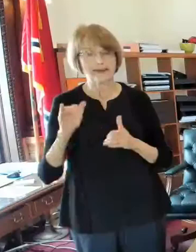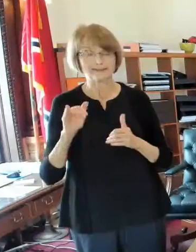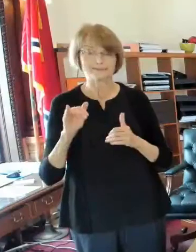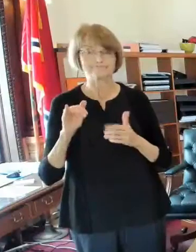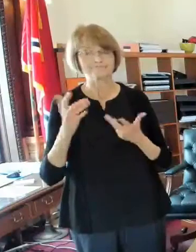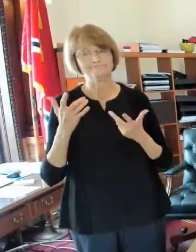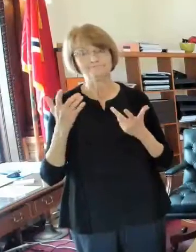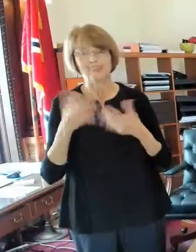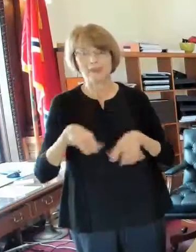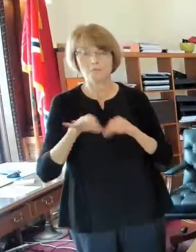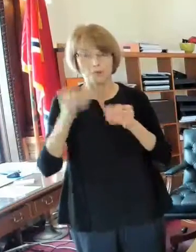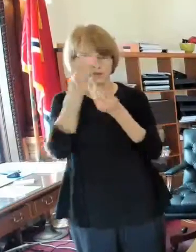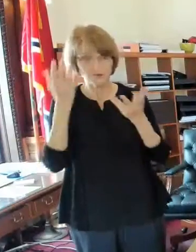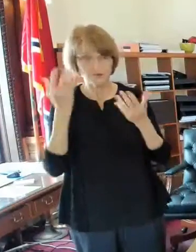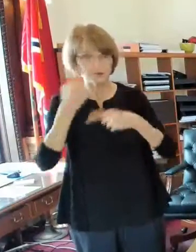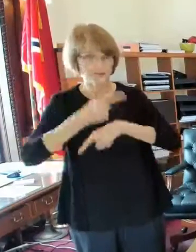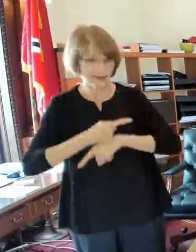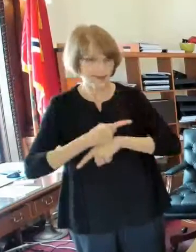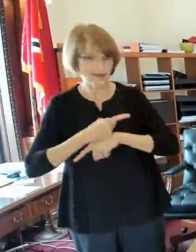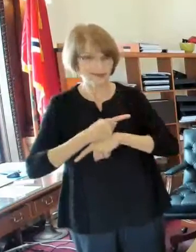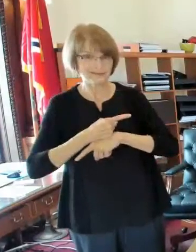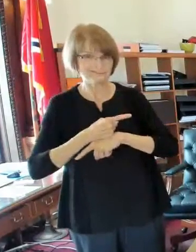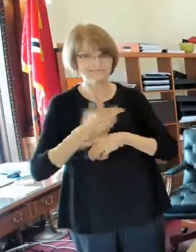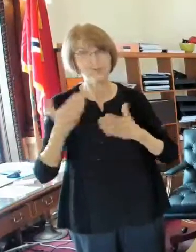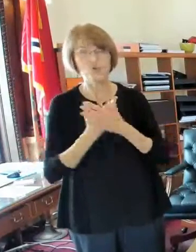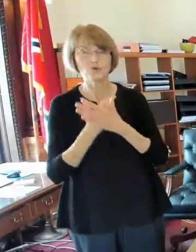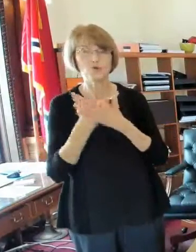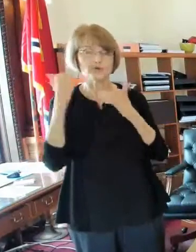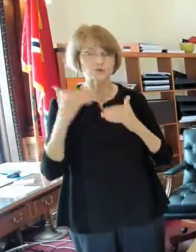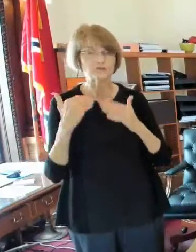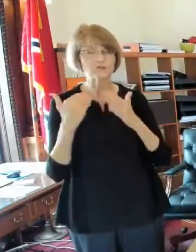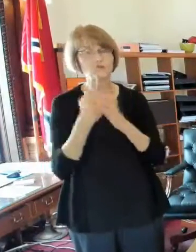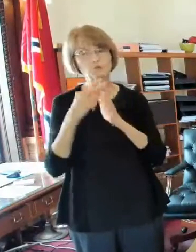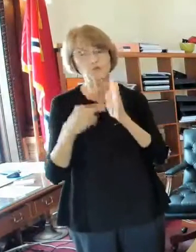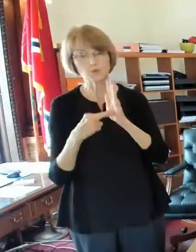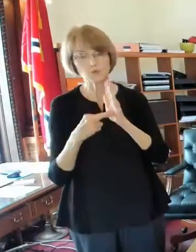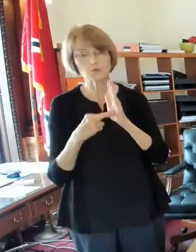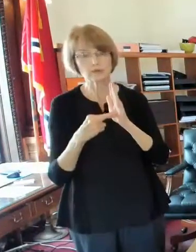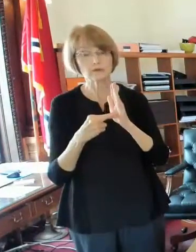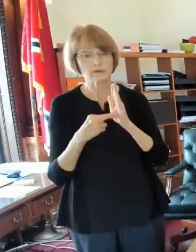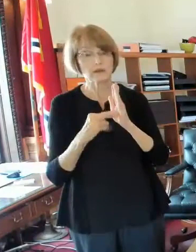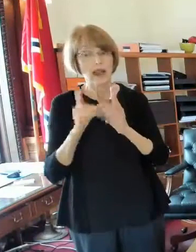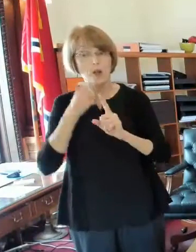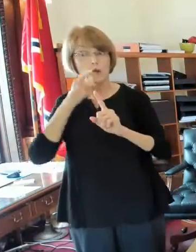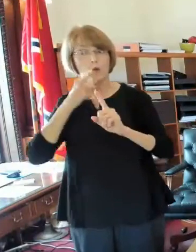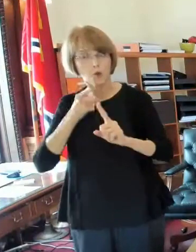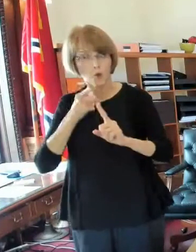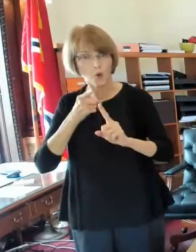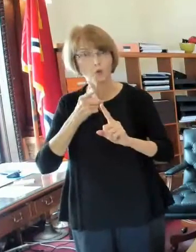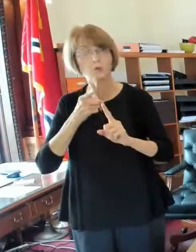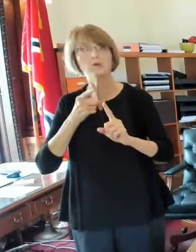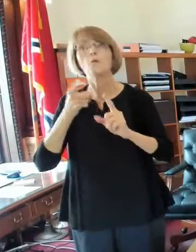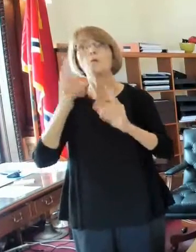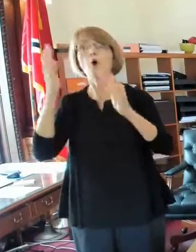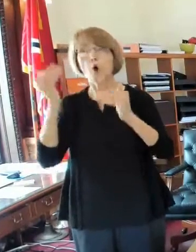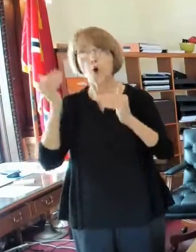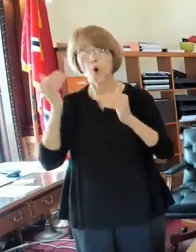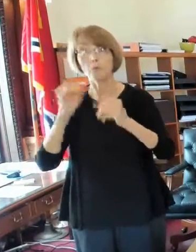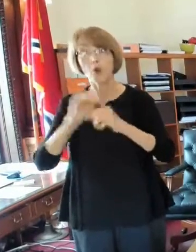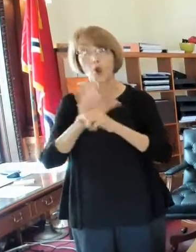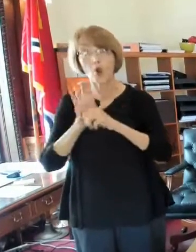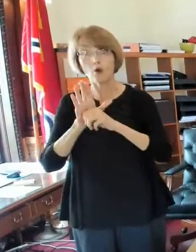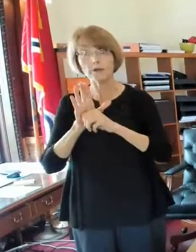for today in terms of new restrictions that we hope will help us to roll back COVID. I was speaking